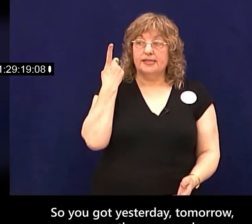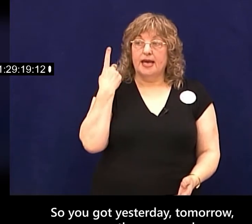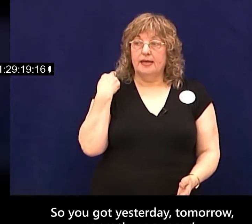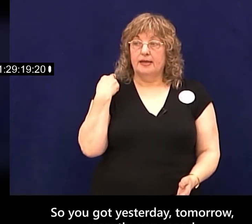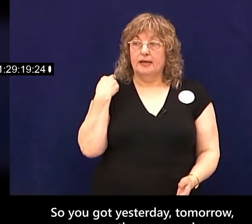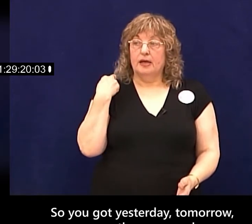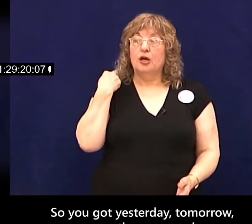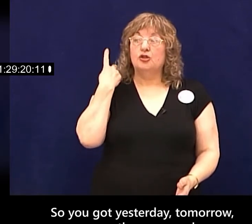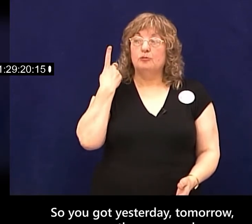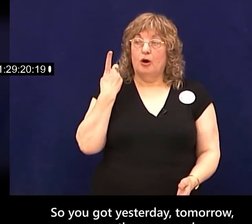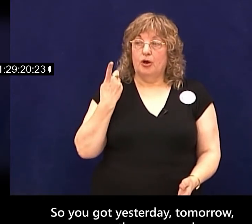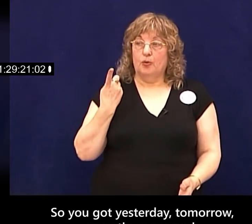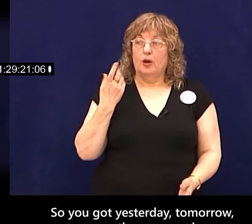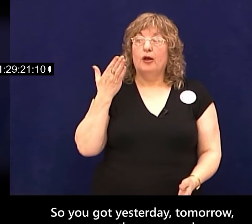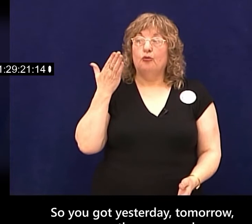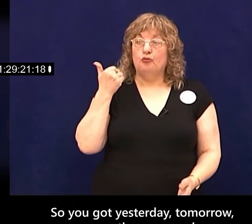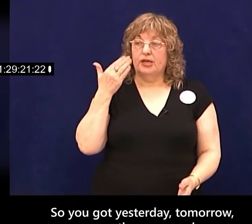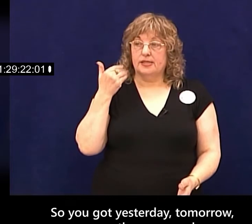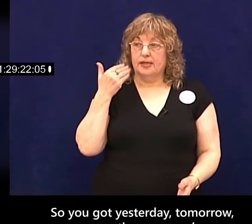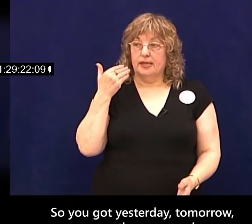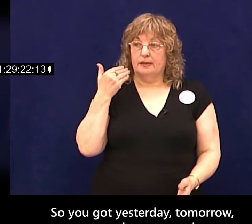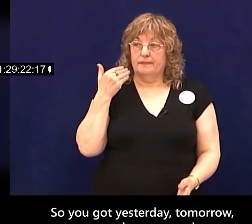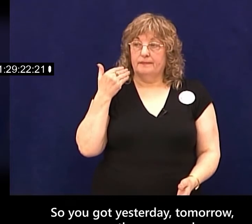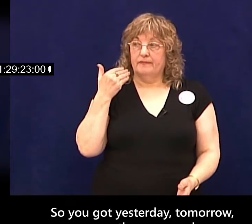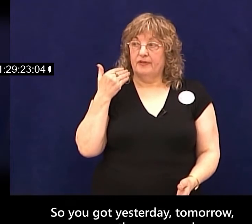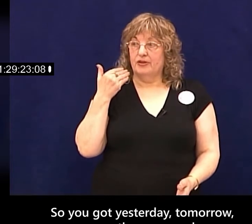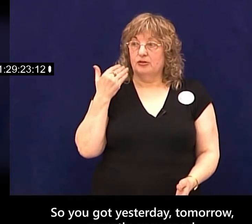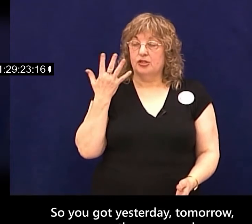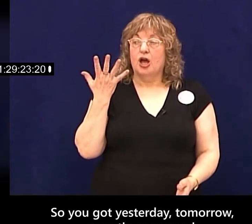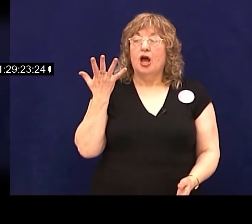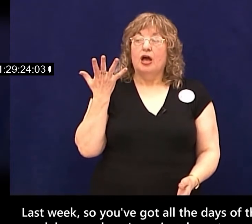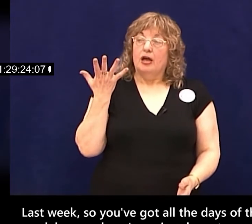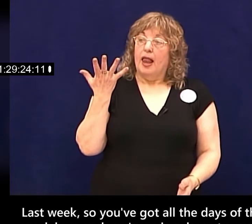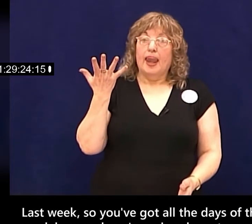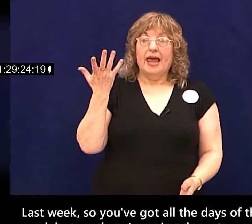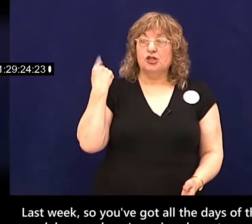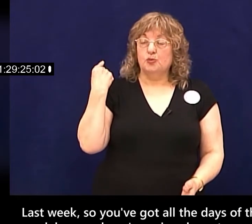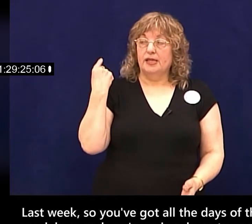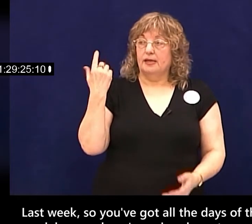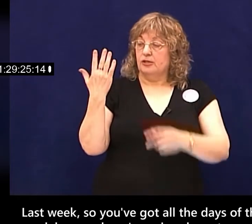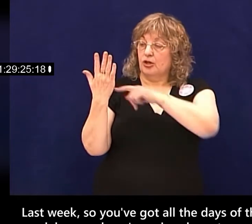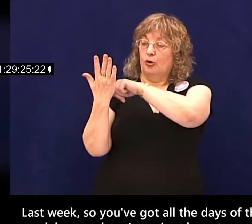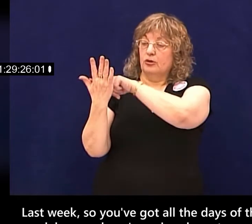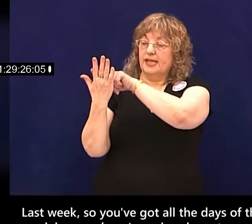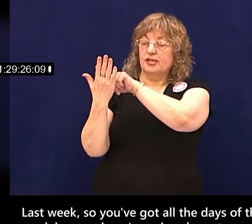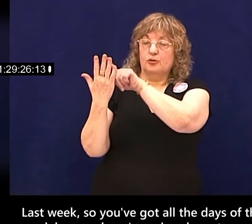yesterday, tomorrow, recently. Very good. Last week. So you've got all the days of the week